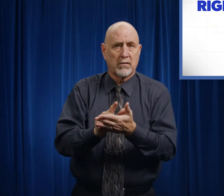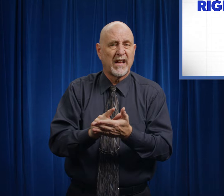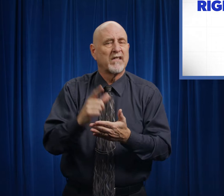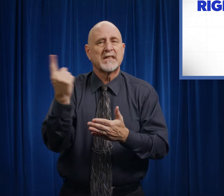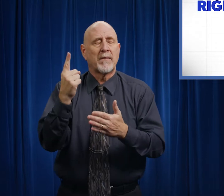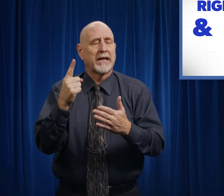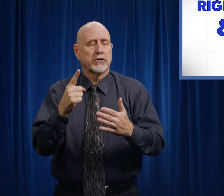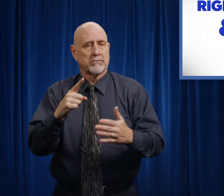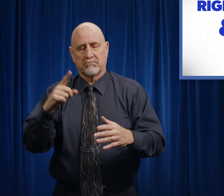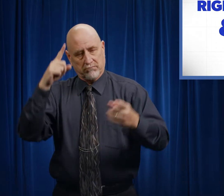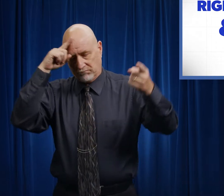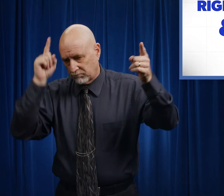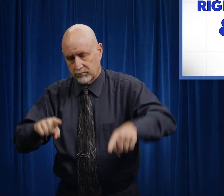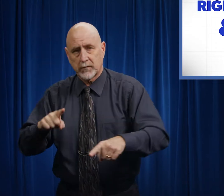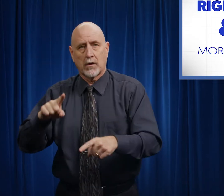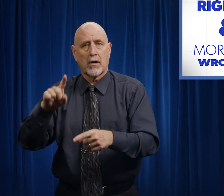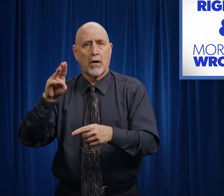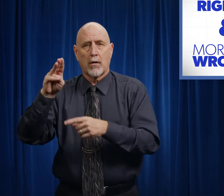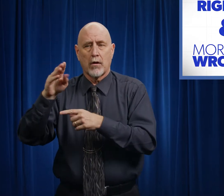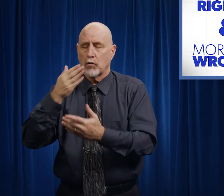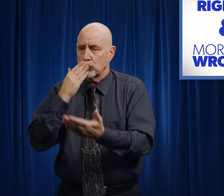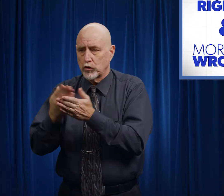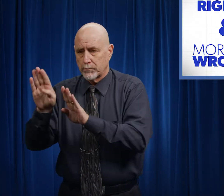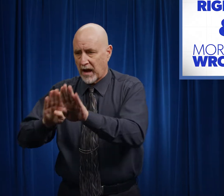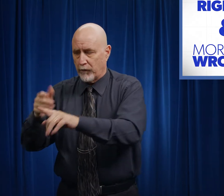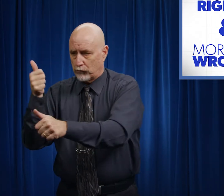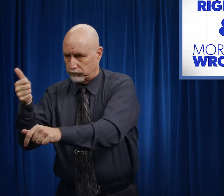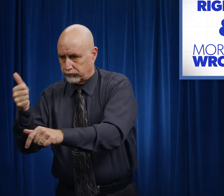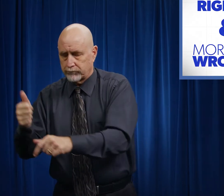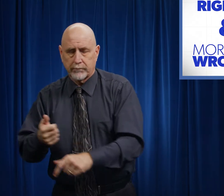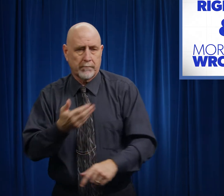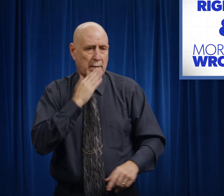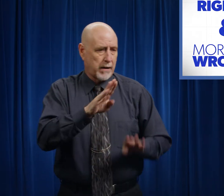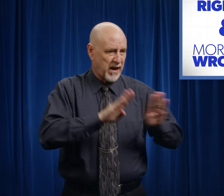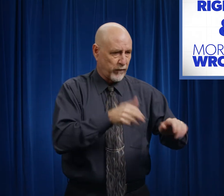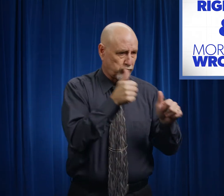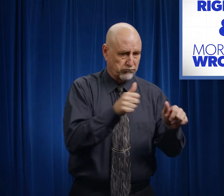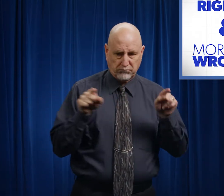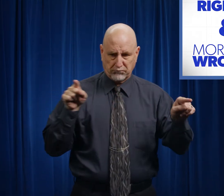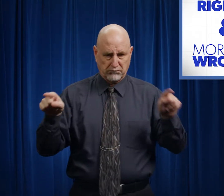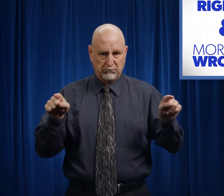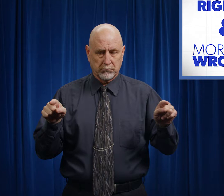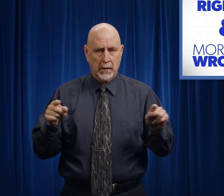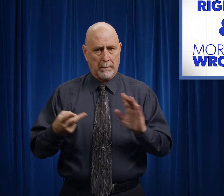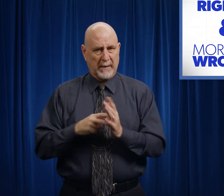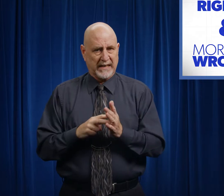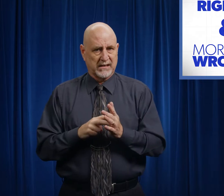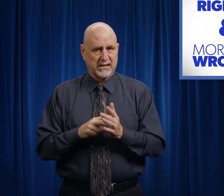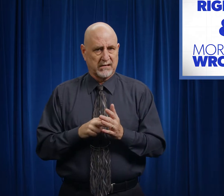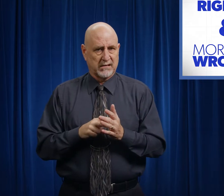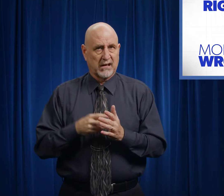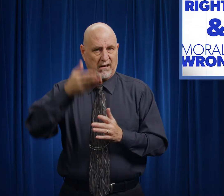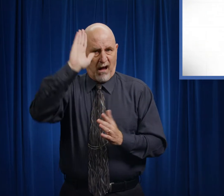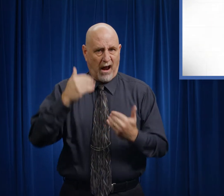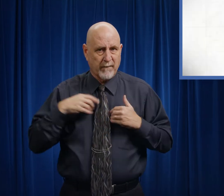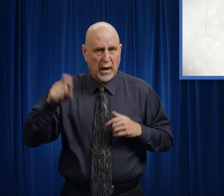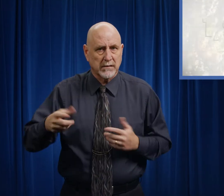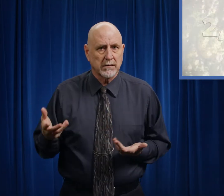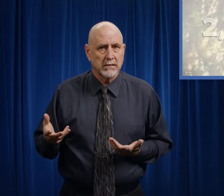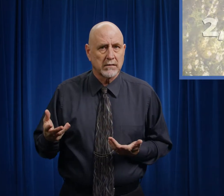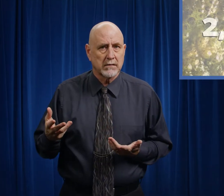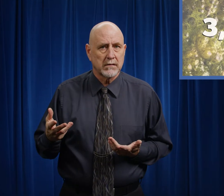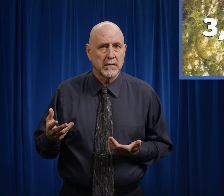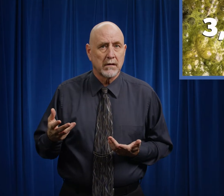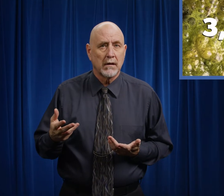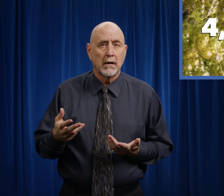right and other things are objectively morally wrong, then there must be a God. You see,